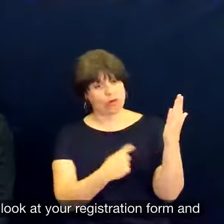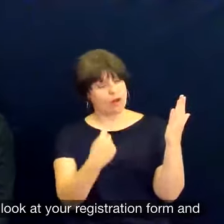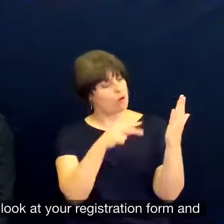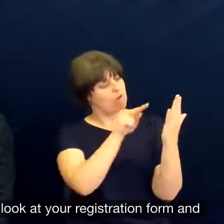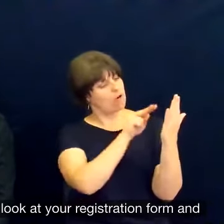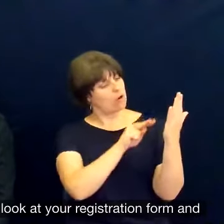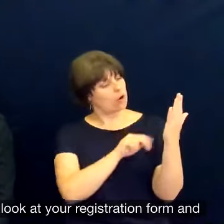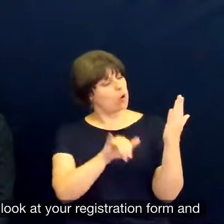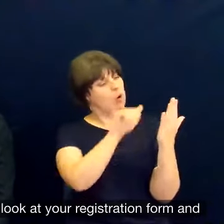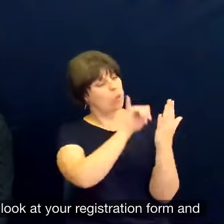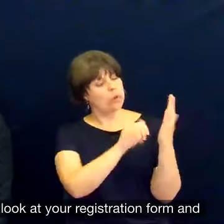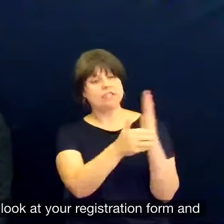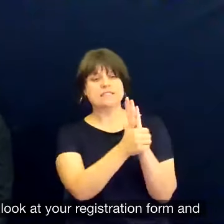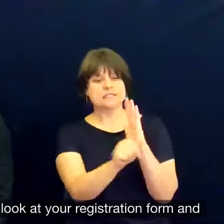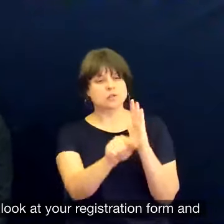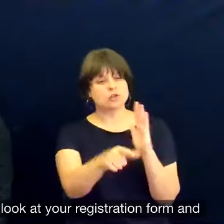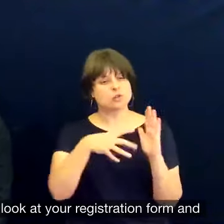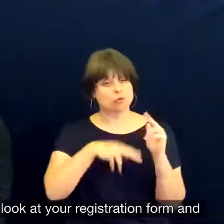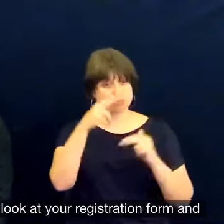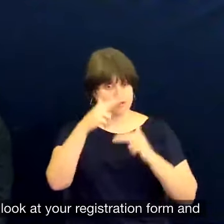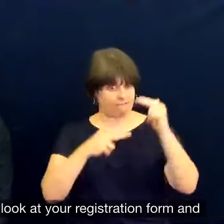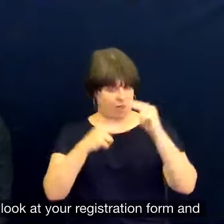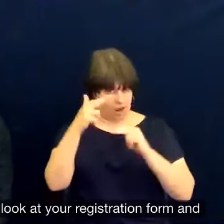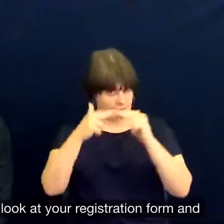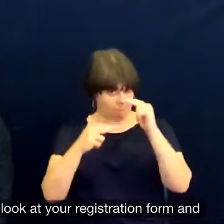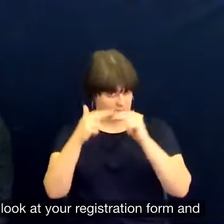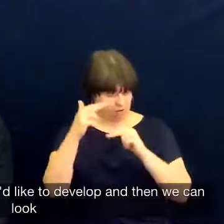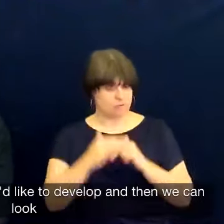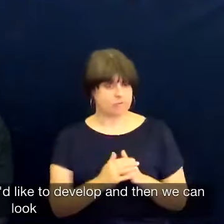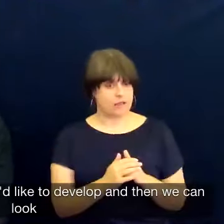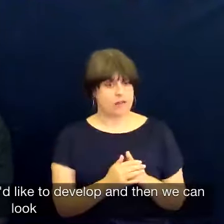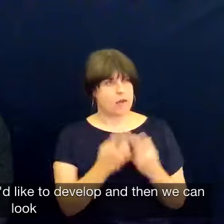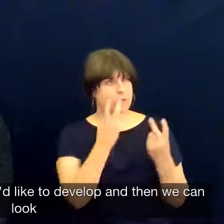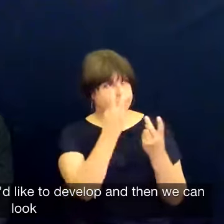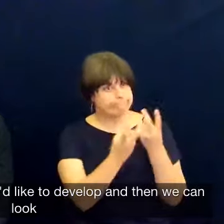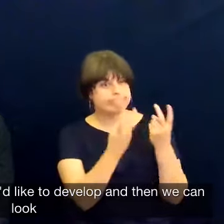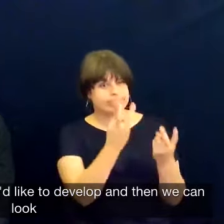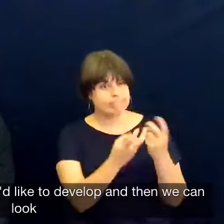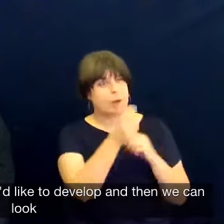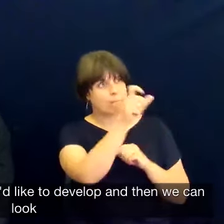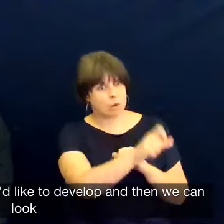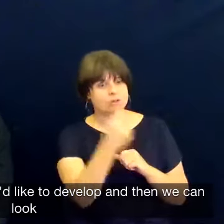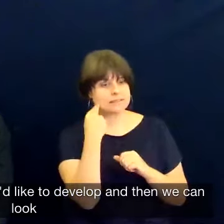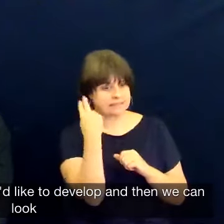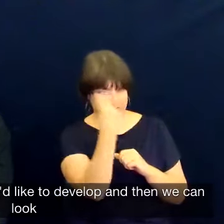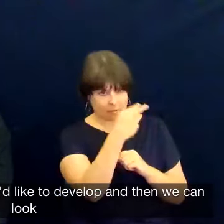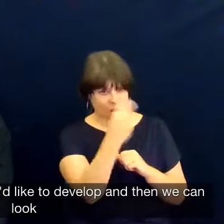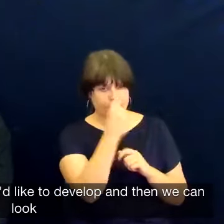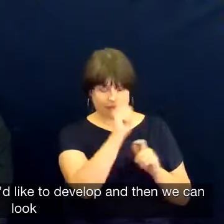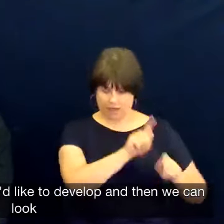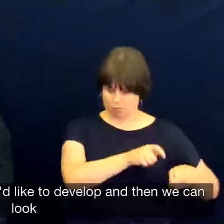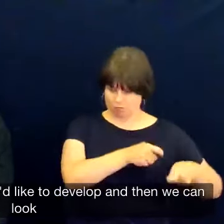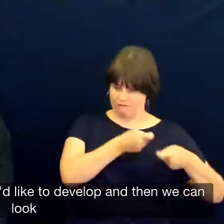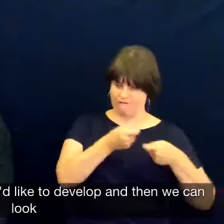develop. And then we can look at a possible person with deaf blindness who can provide that